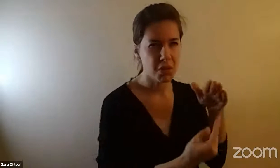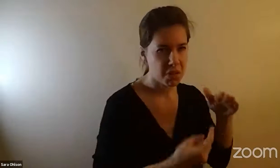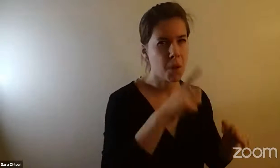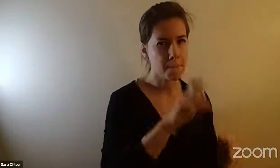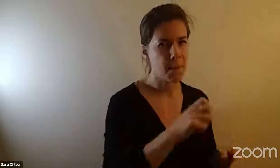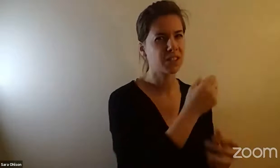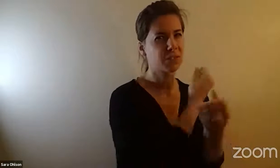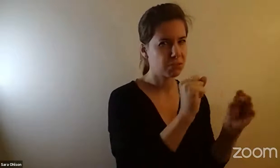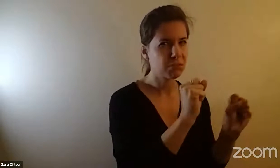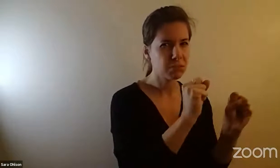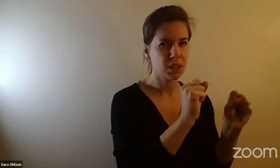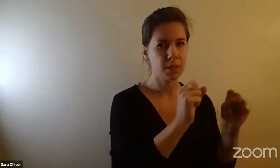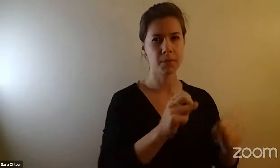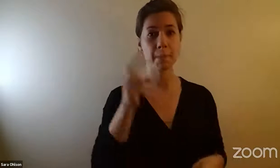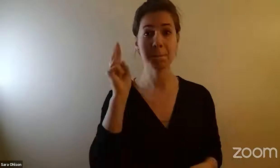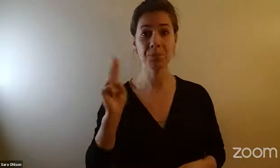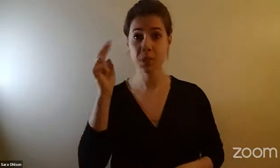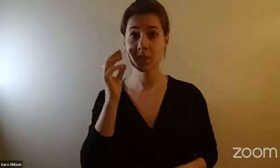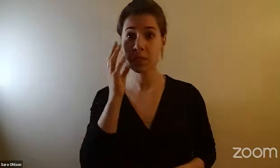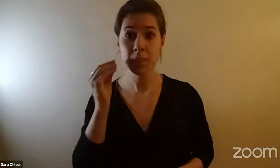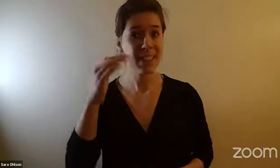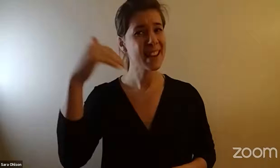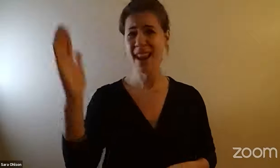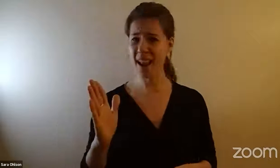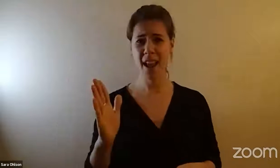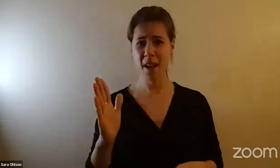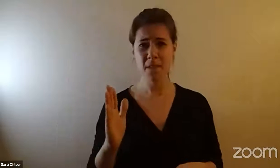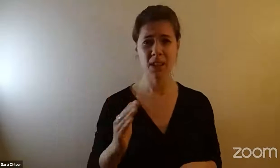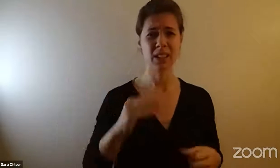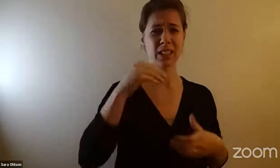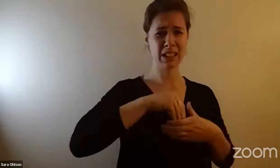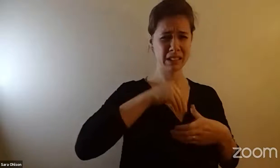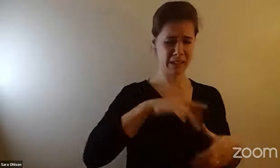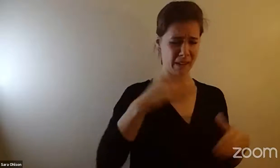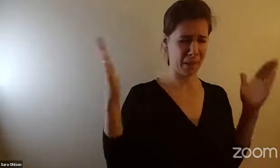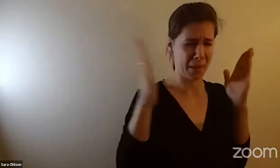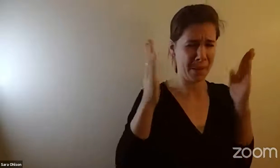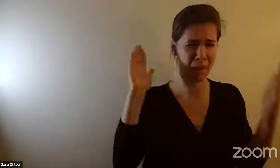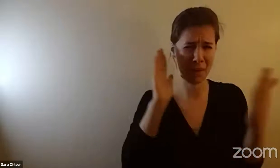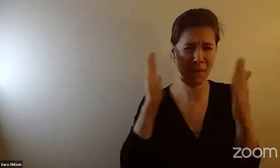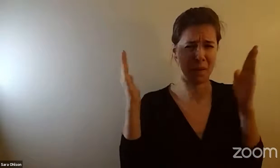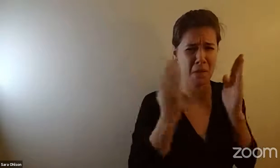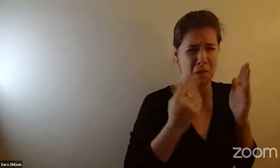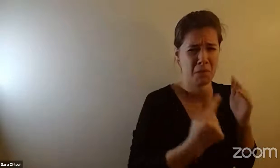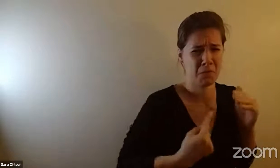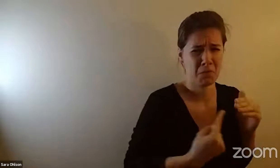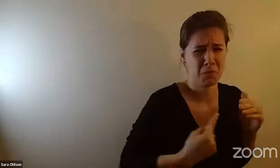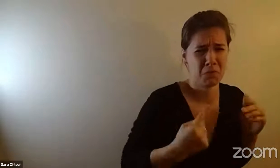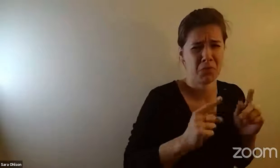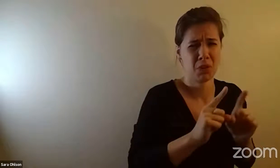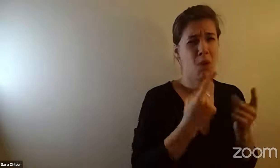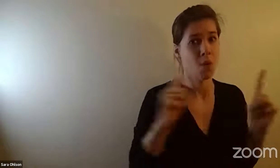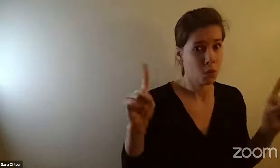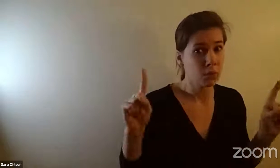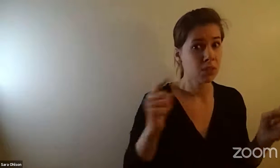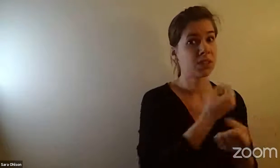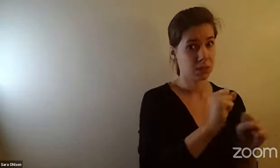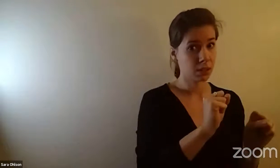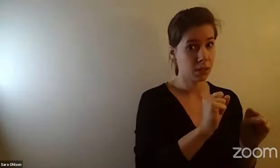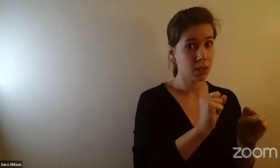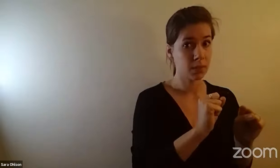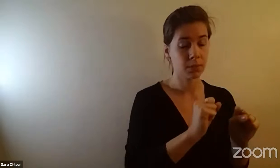good. Hark is the title. The text writer is Wayne Wold, who is a professor and college organist for